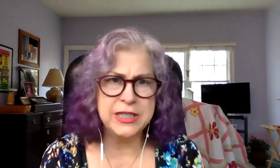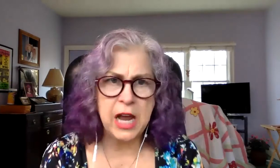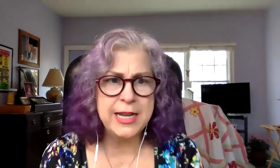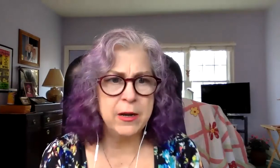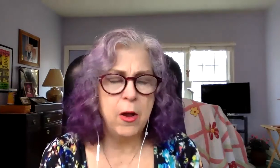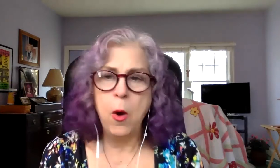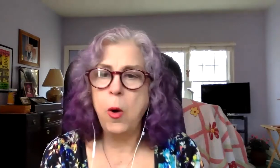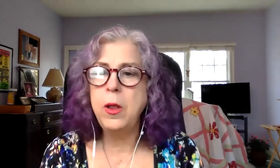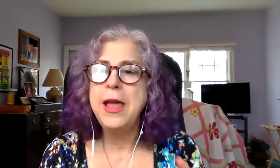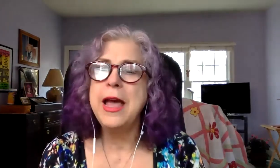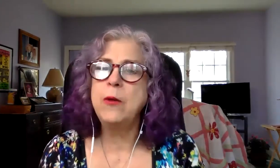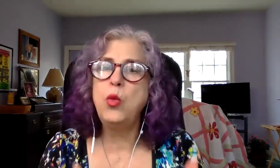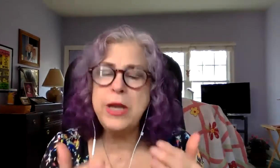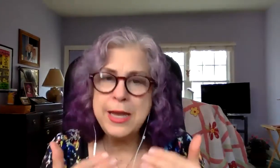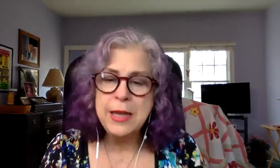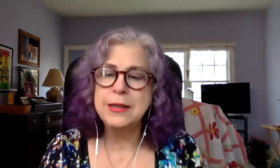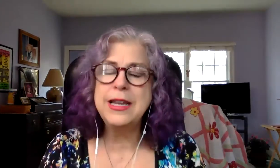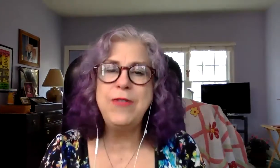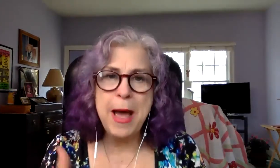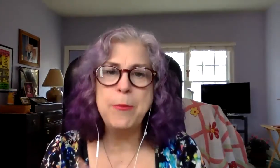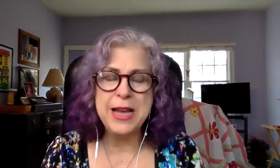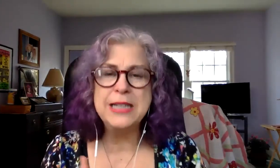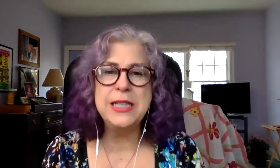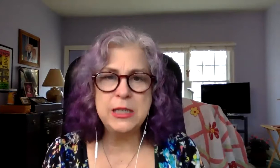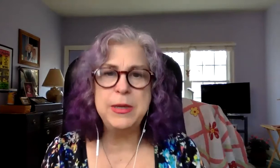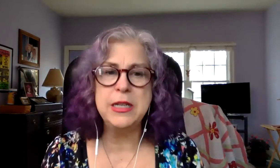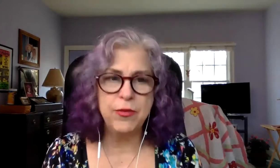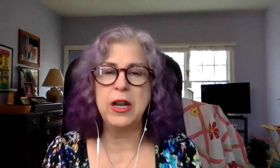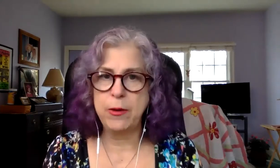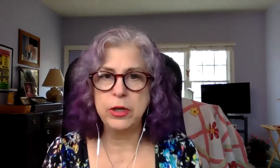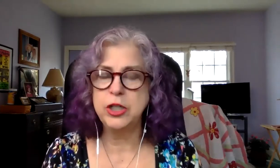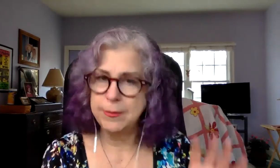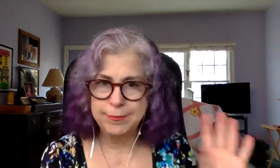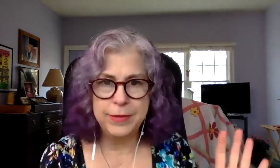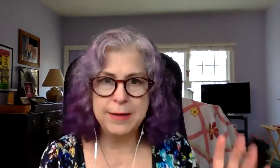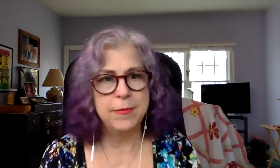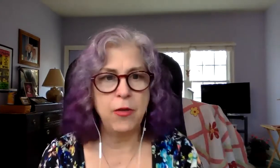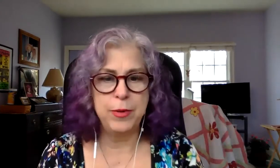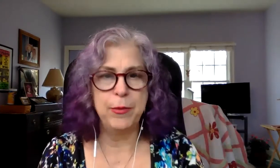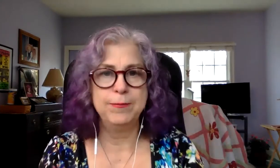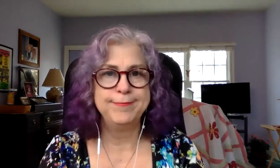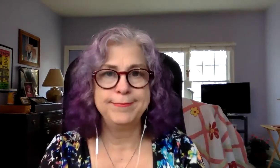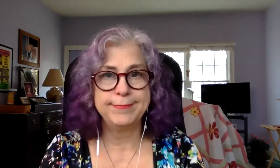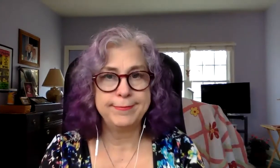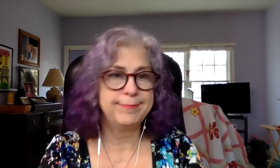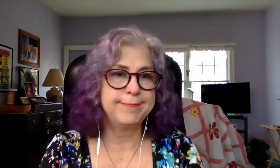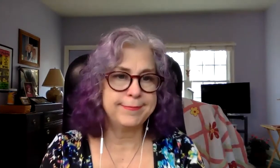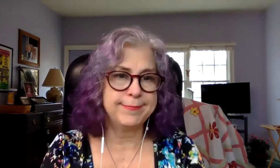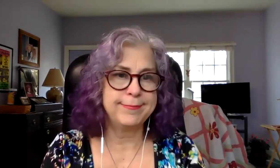society in whole, and we leave them out because they speak a different language than other people. Other people. We